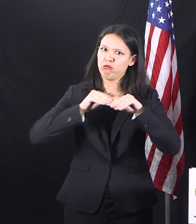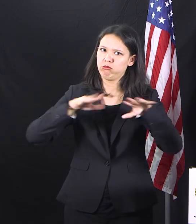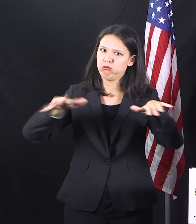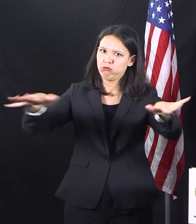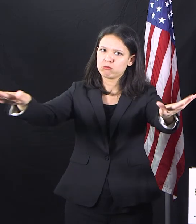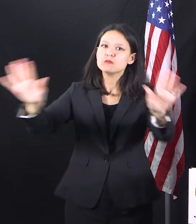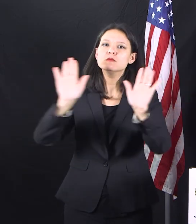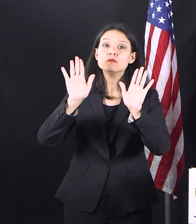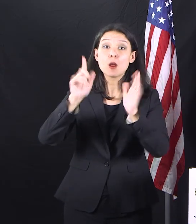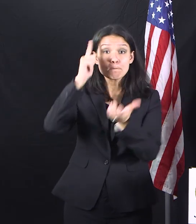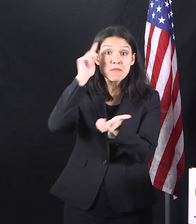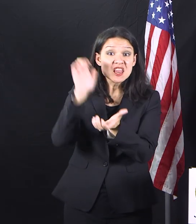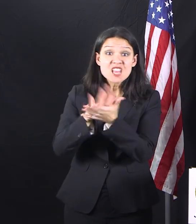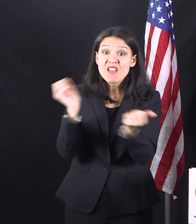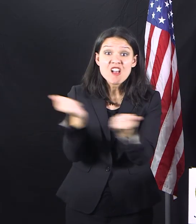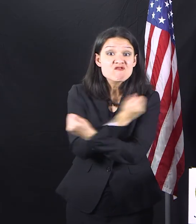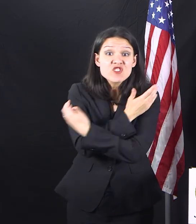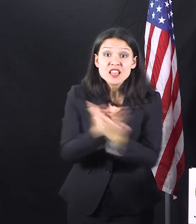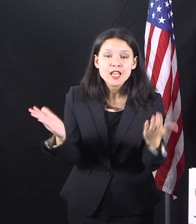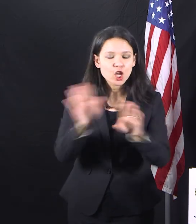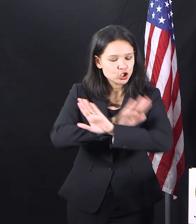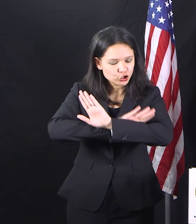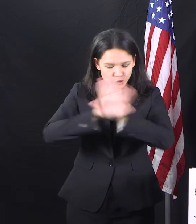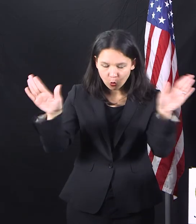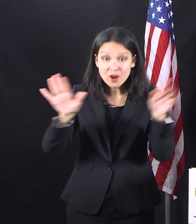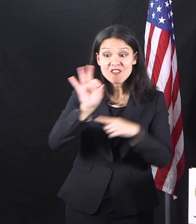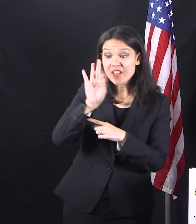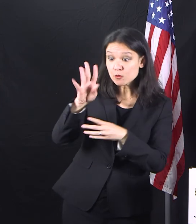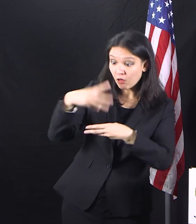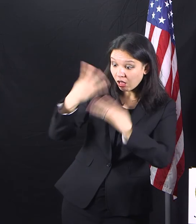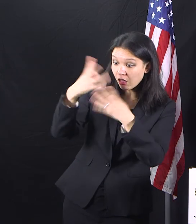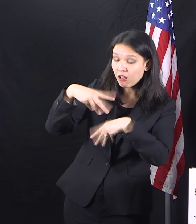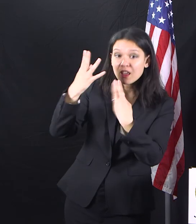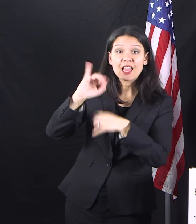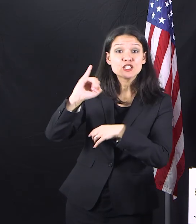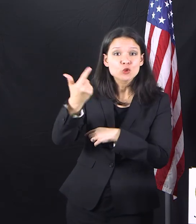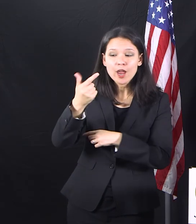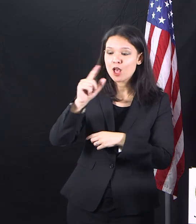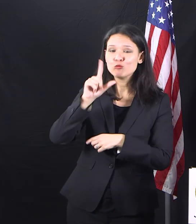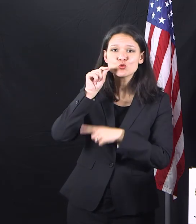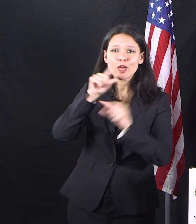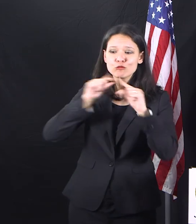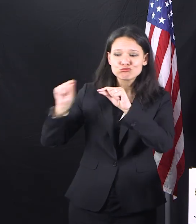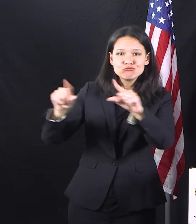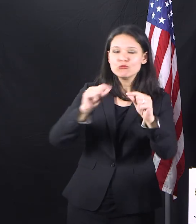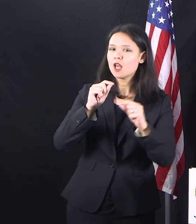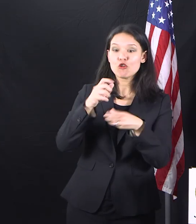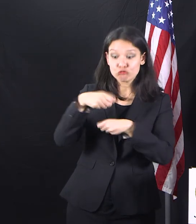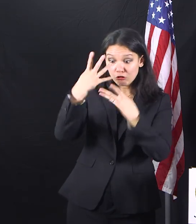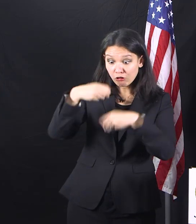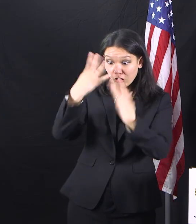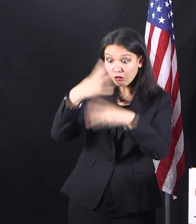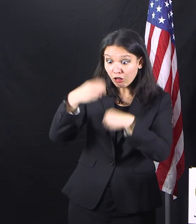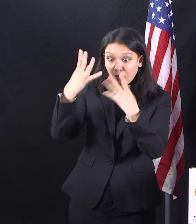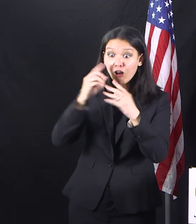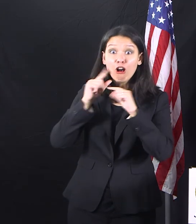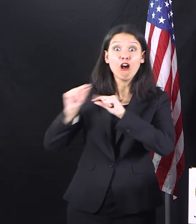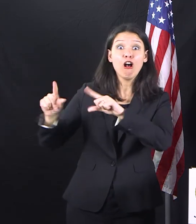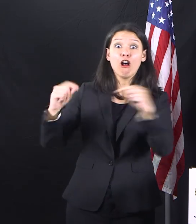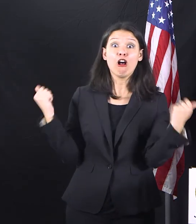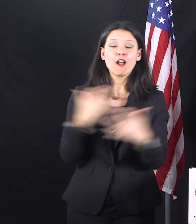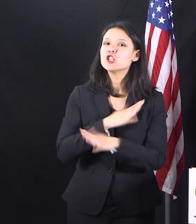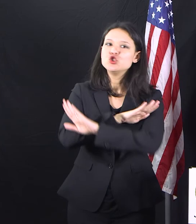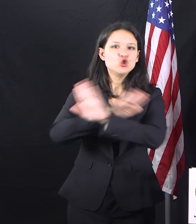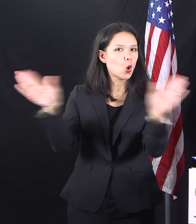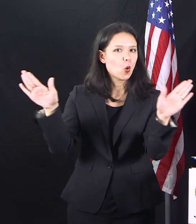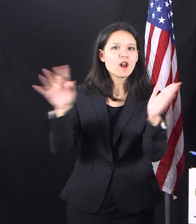So don't believe everything you read on Facebook, Instagram, Twitter. Verify it before you start passing it on